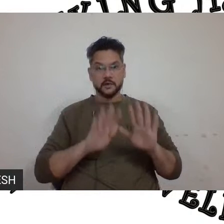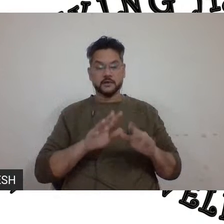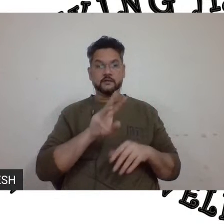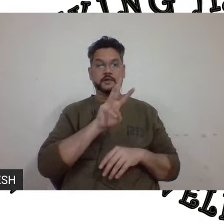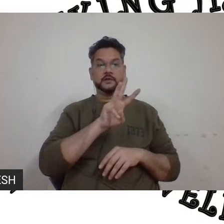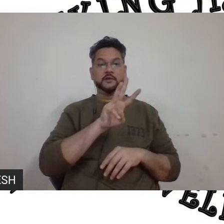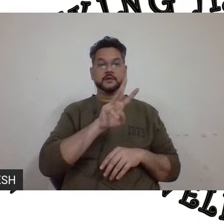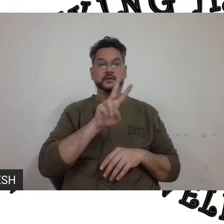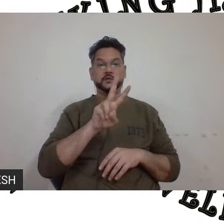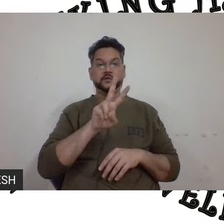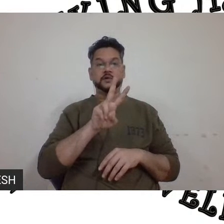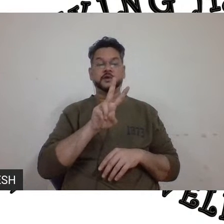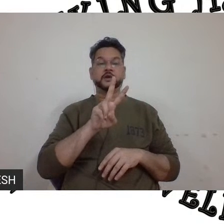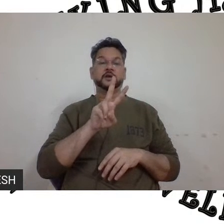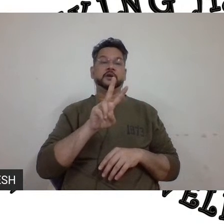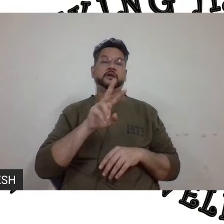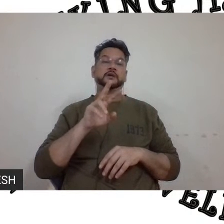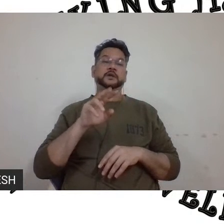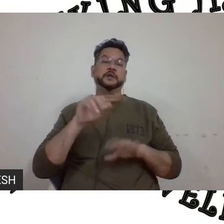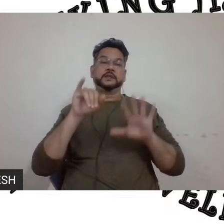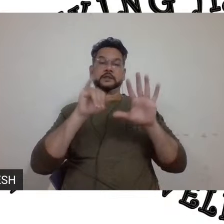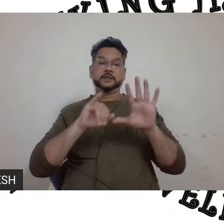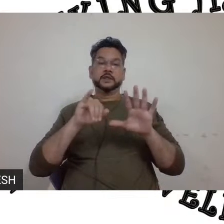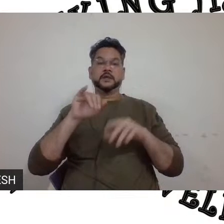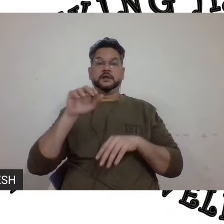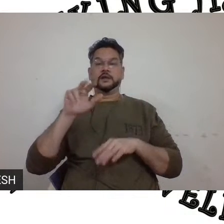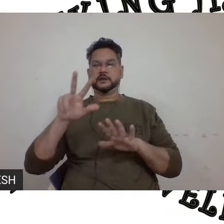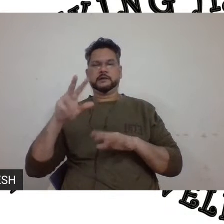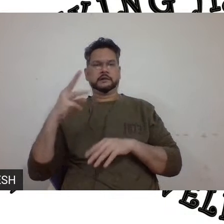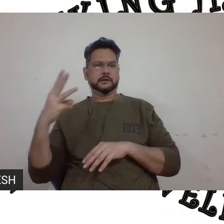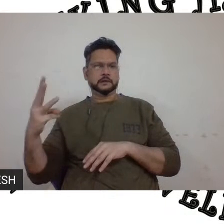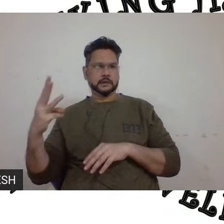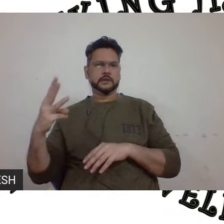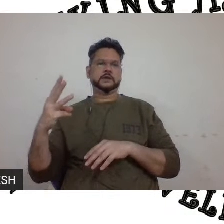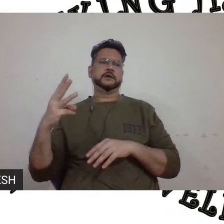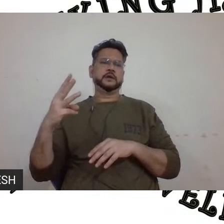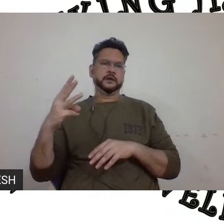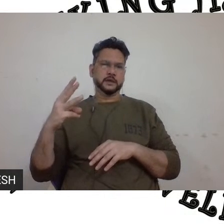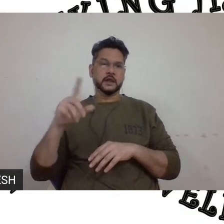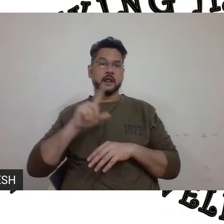32,58,663 employee under the central government.